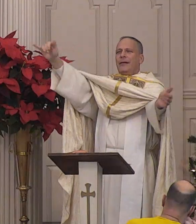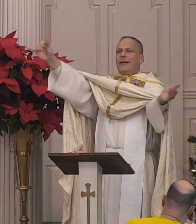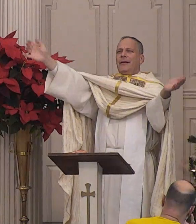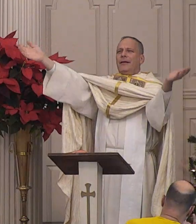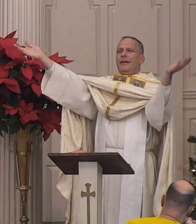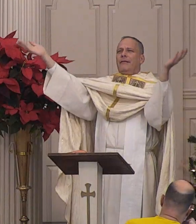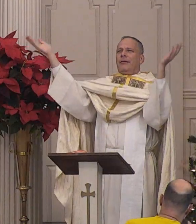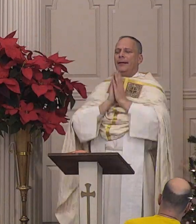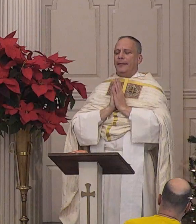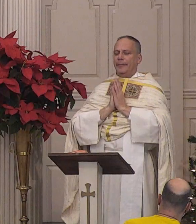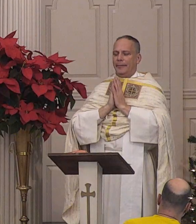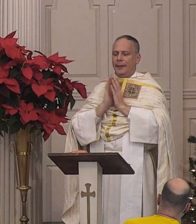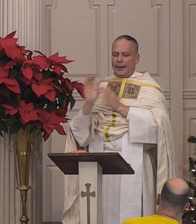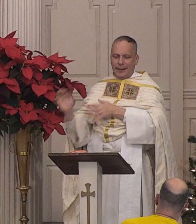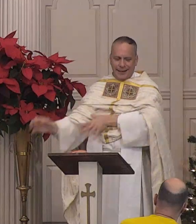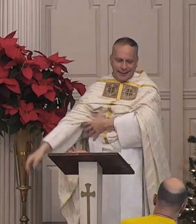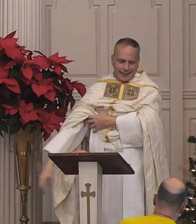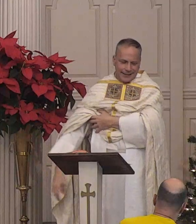ever. Amen.